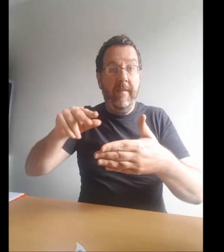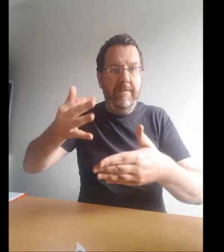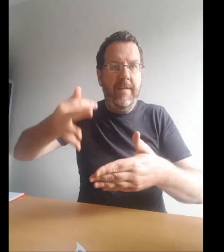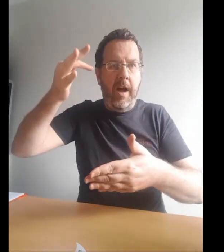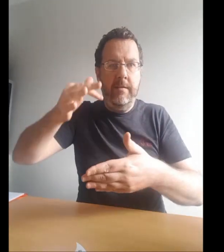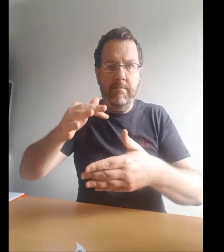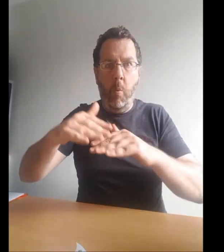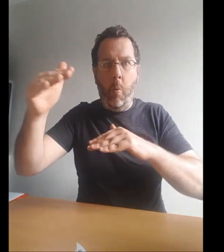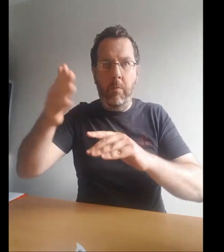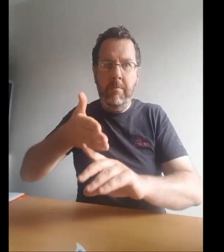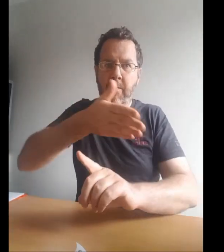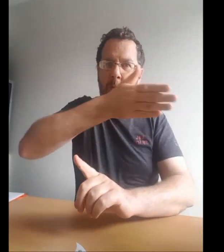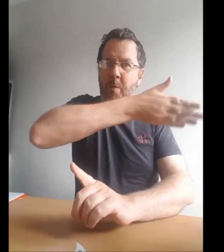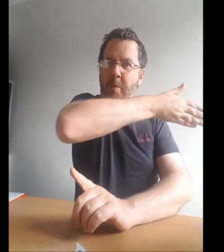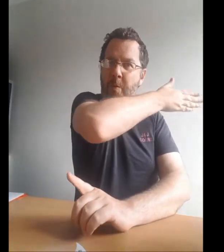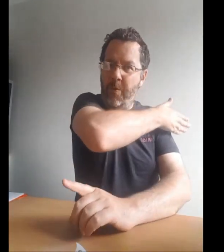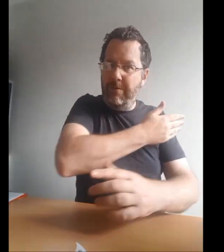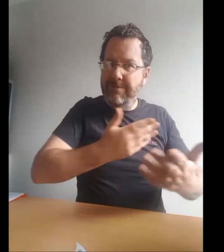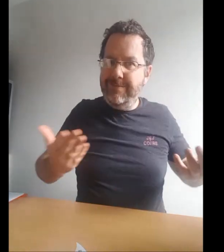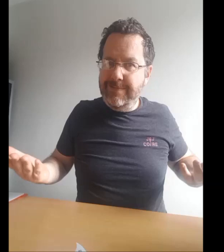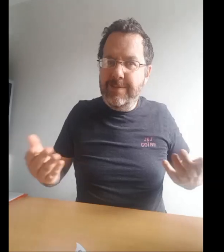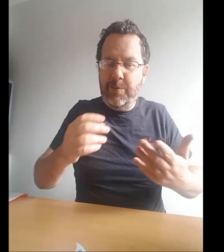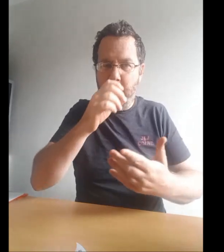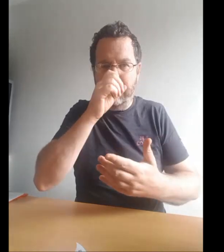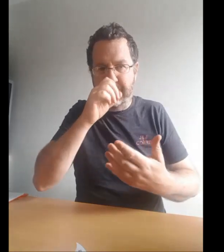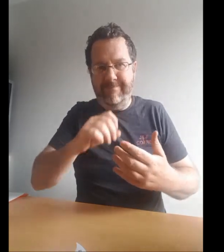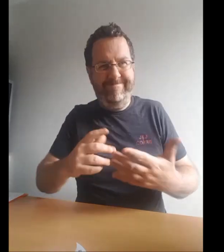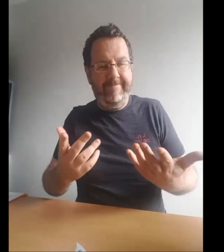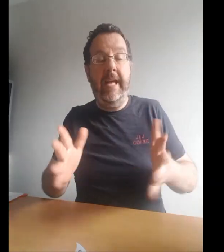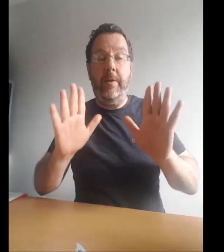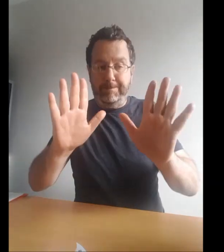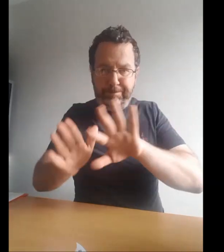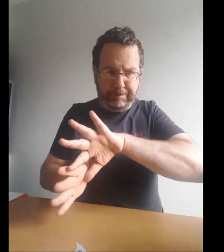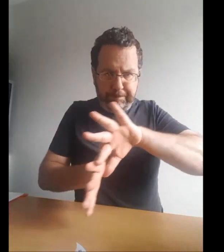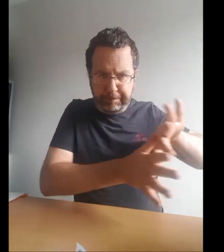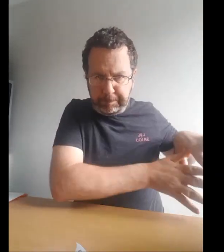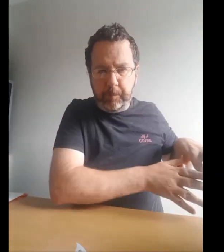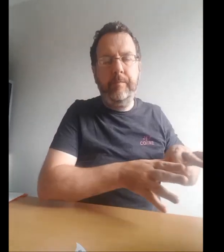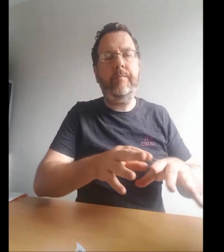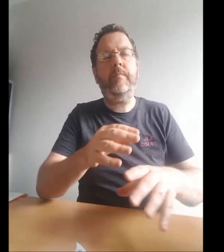find evidence before the so-called first example of anything. But leaving that aside,